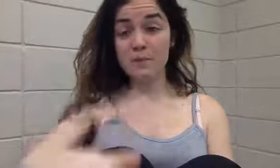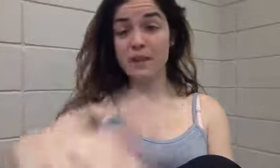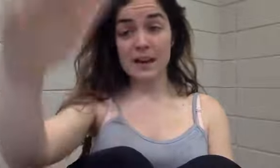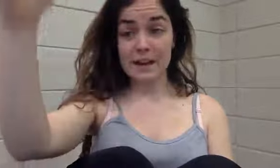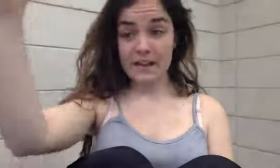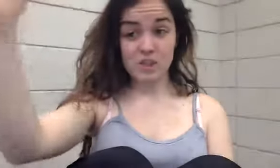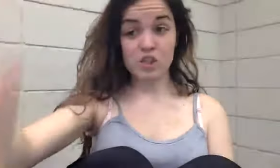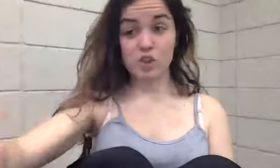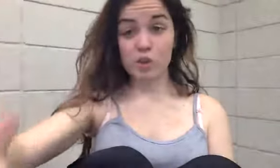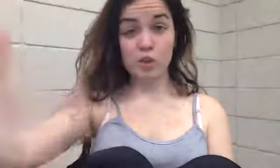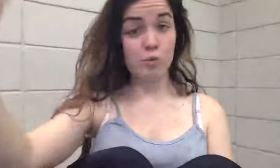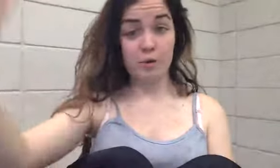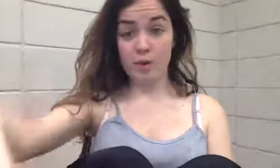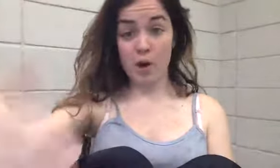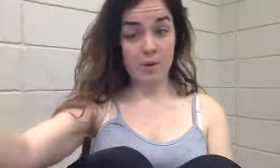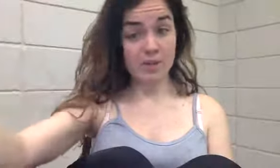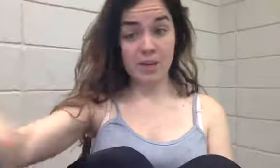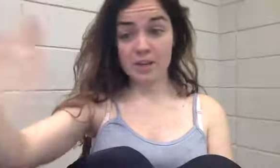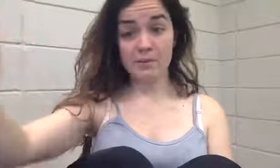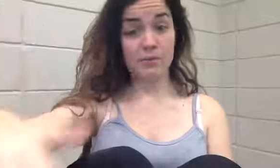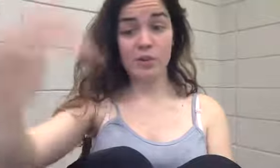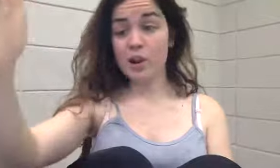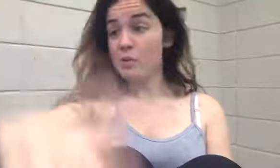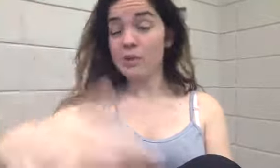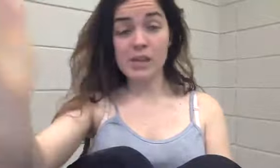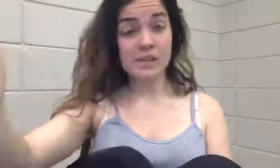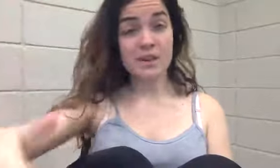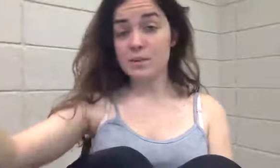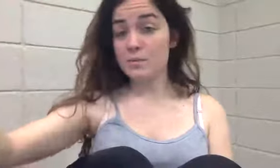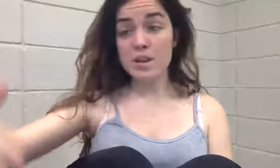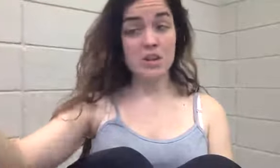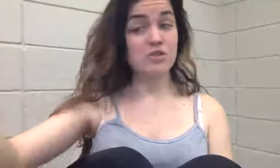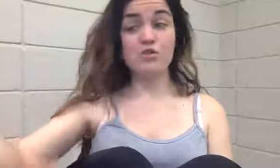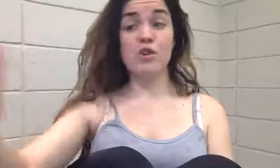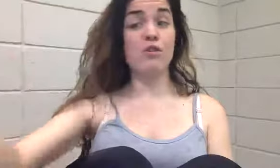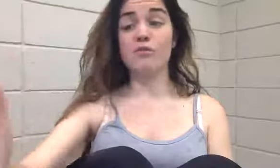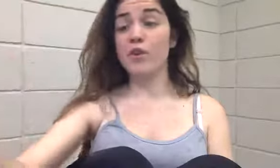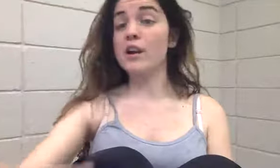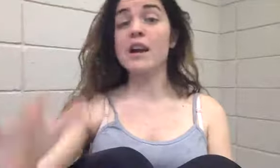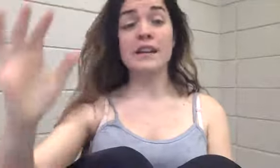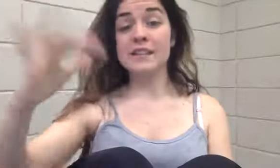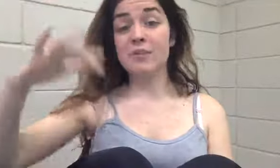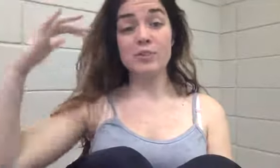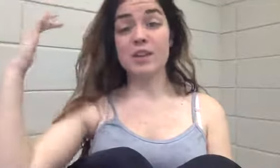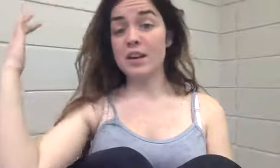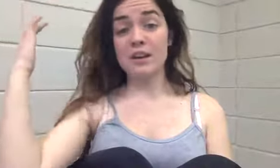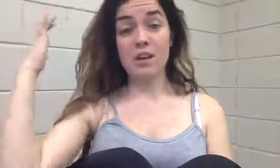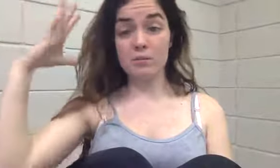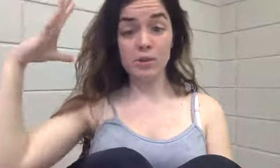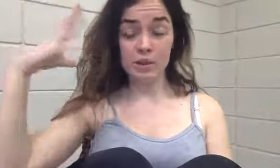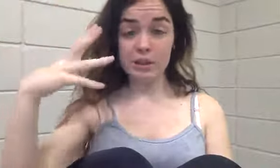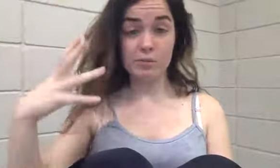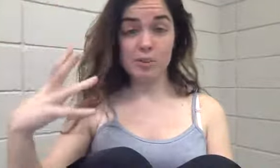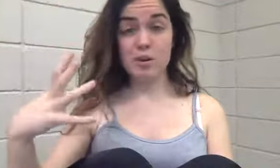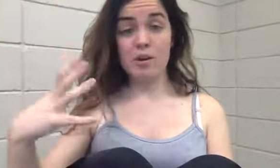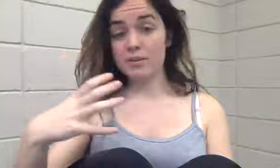I get that slew of comments like I did before. Please, somebody just go for it, because that was, like, unbelievably awesome,